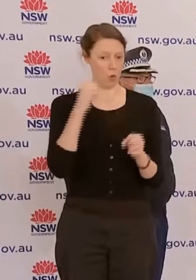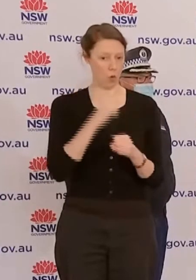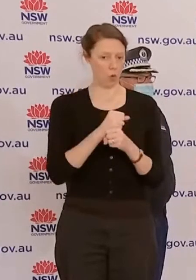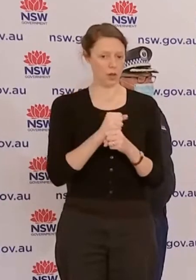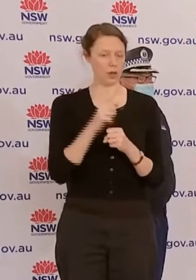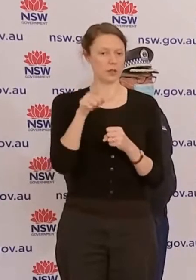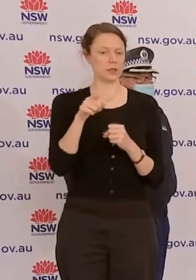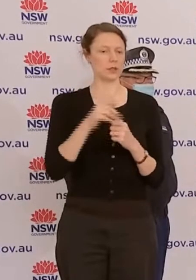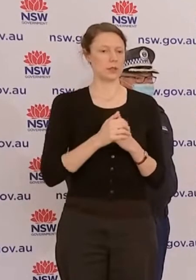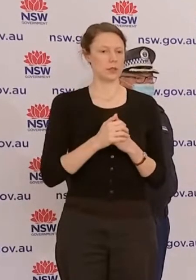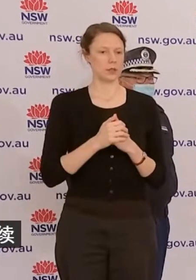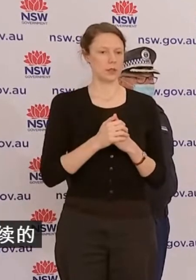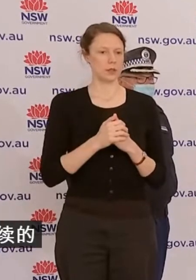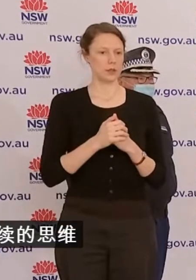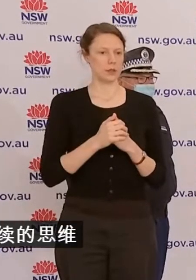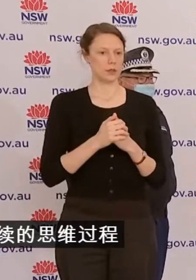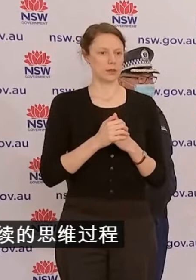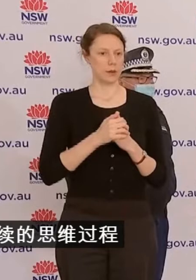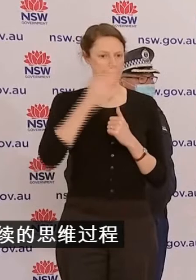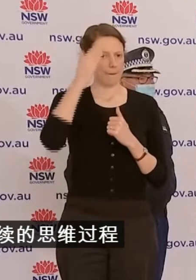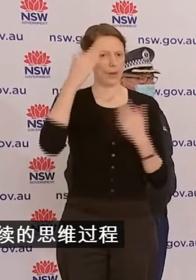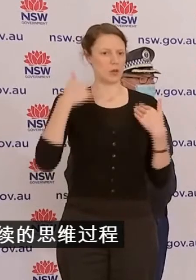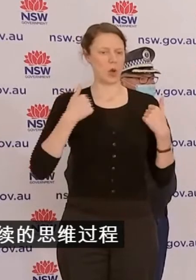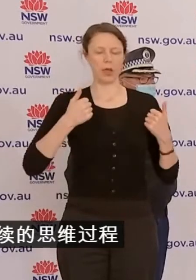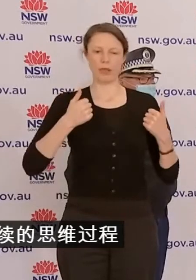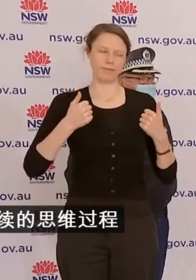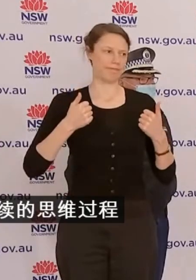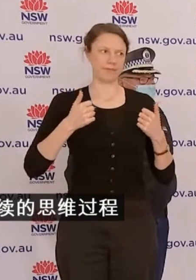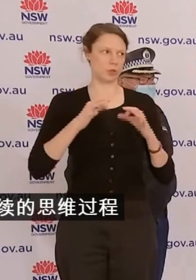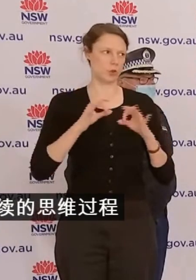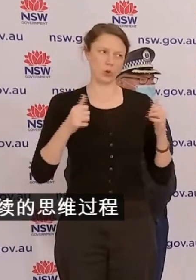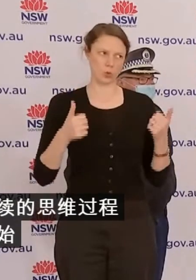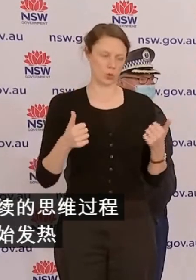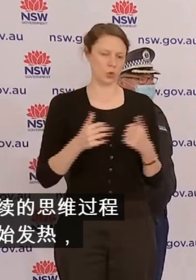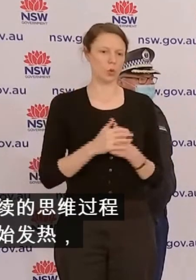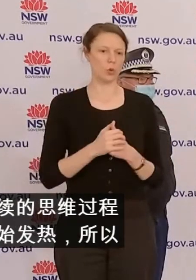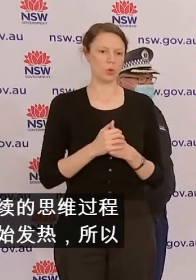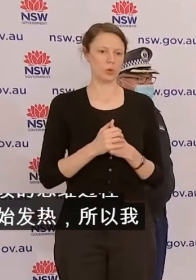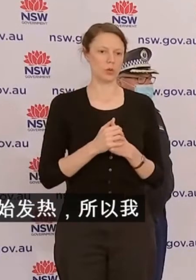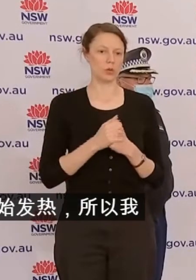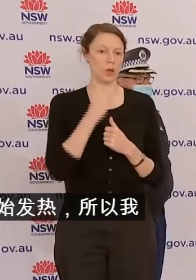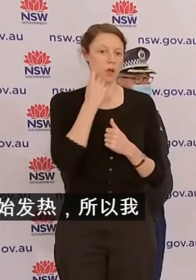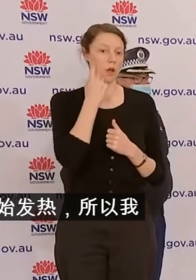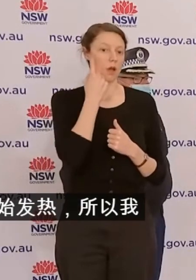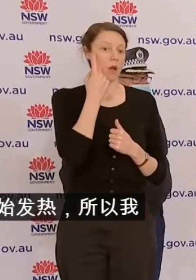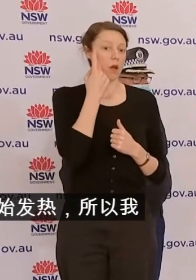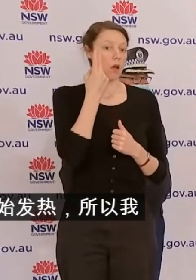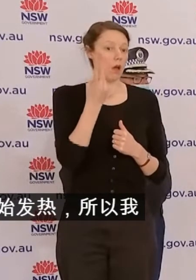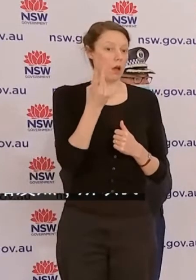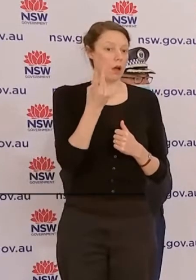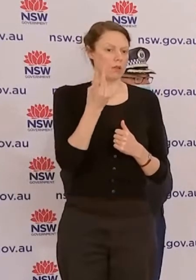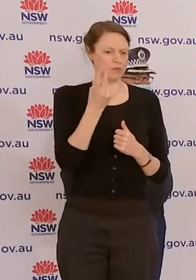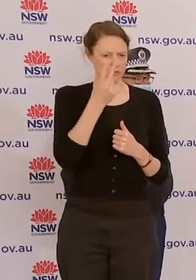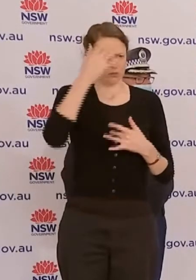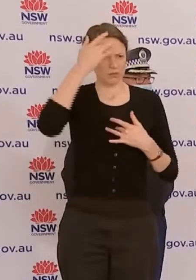obviously very disconnected thought processes. 2 days later she became febrile, so had a temperature,